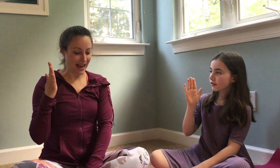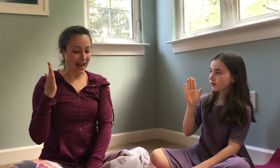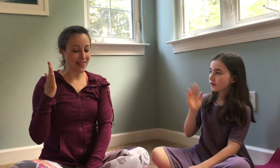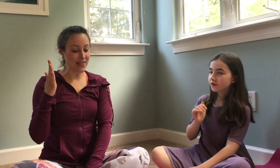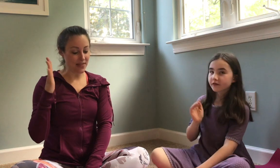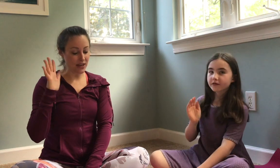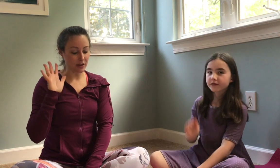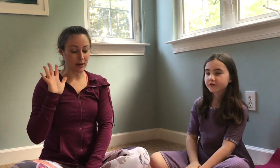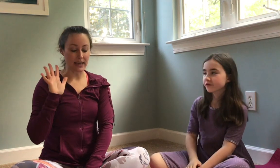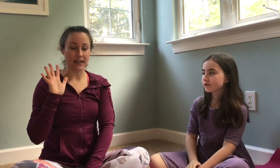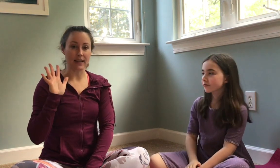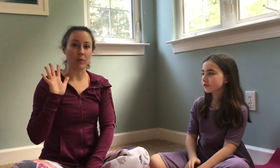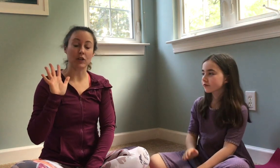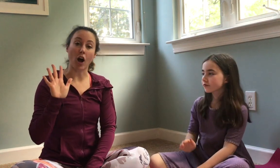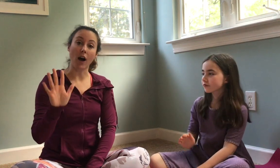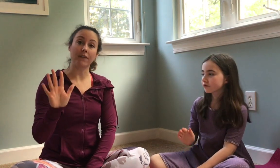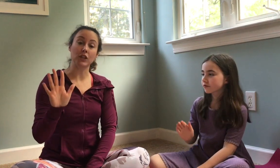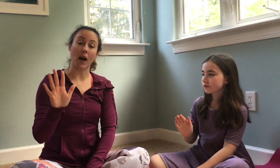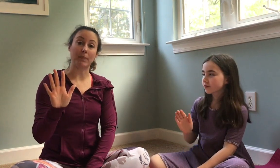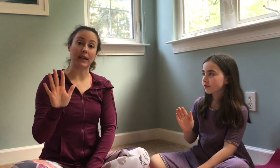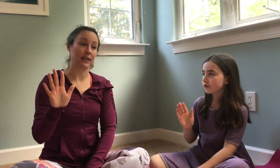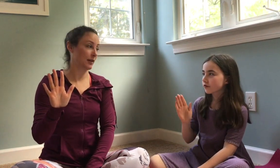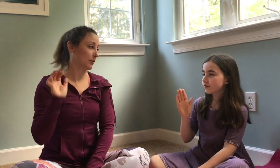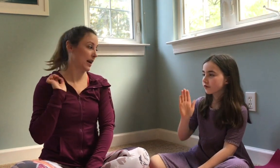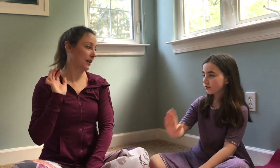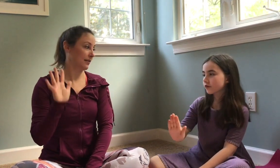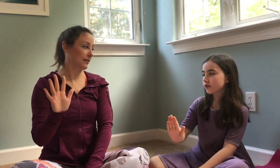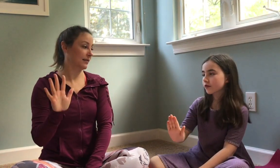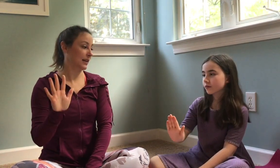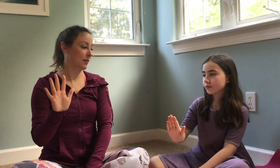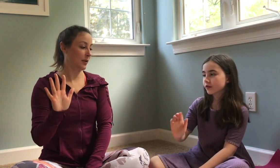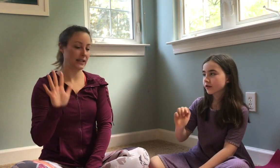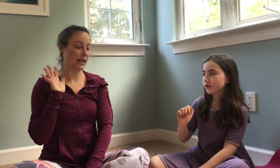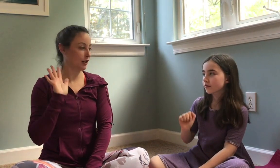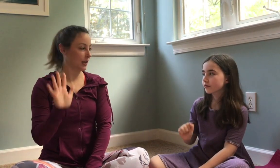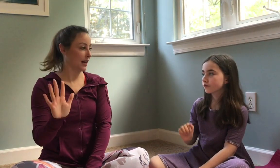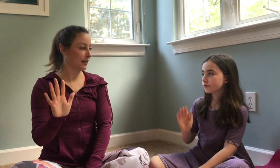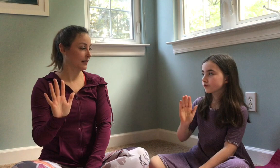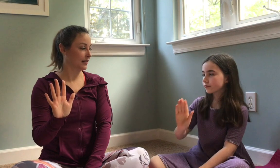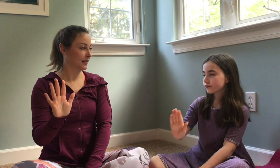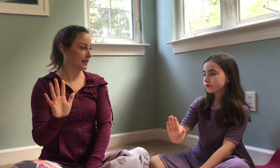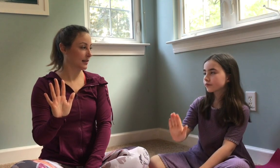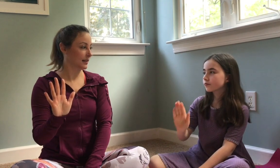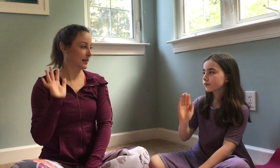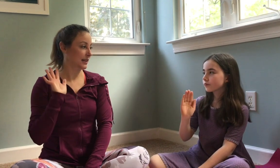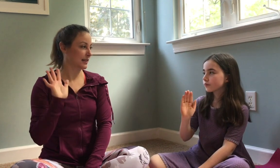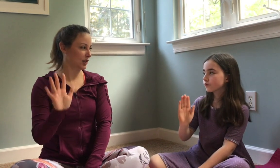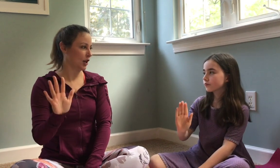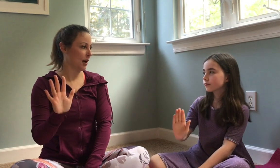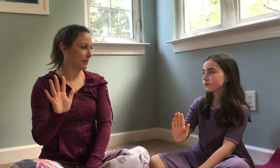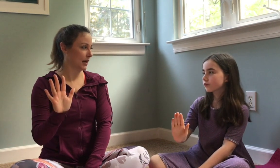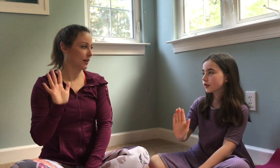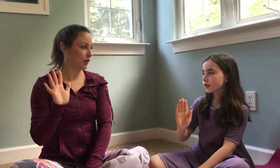And then this one is, that was off topic, right? What does that look like? Stop. Kind of looks like